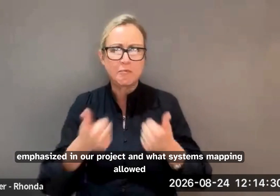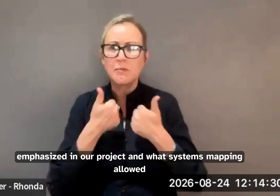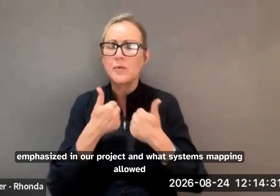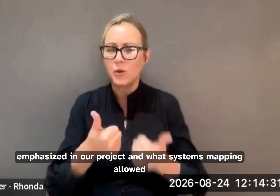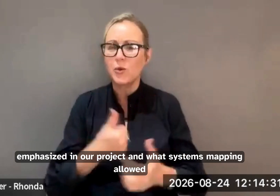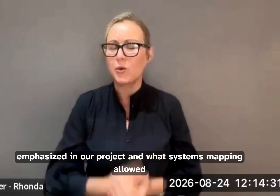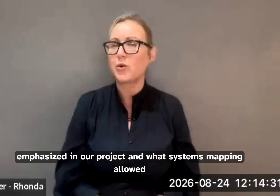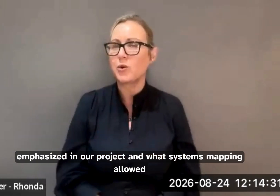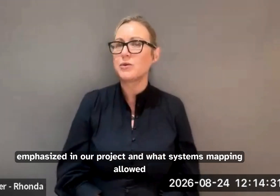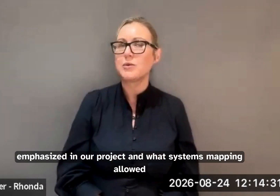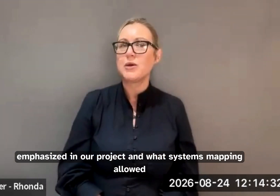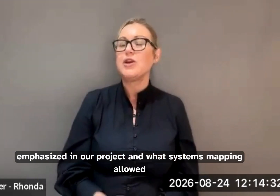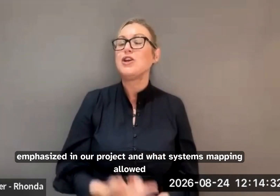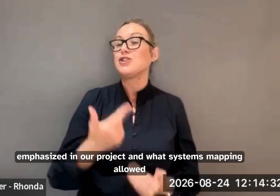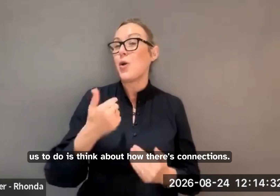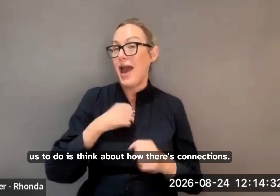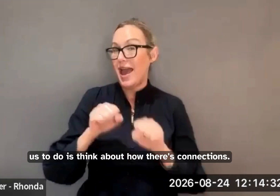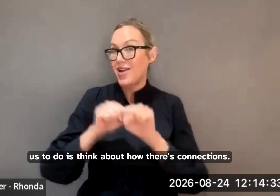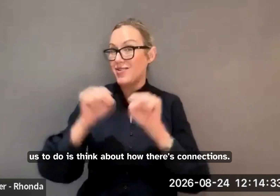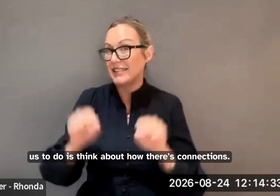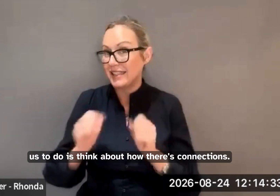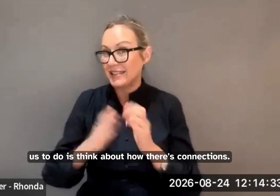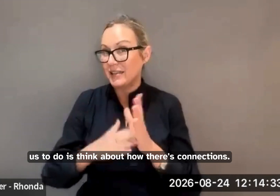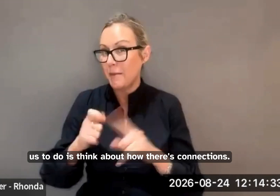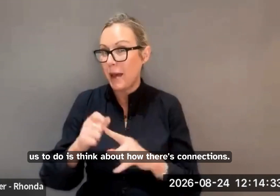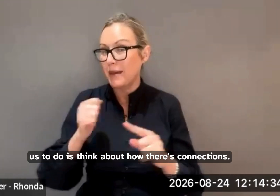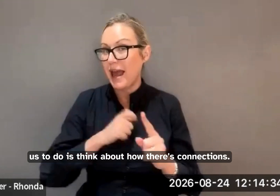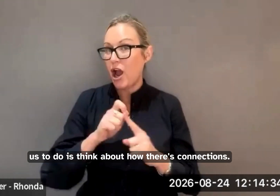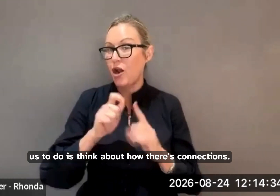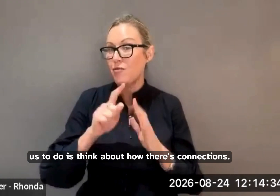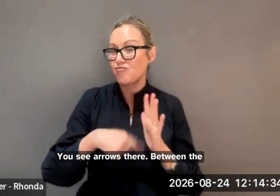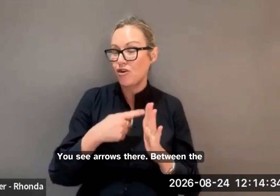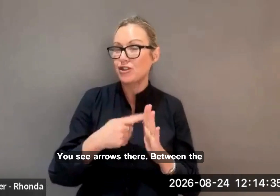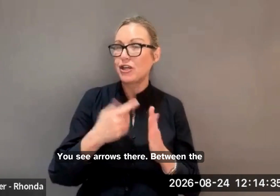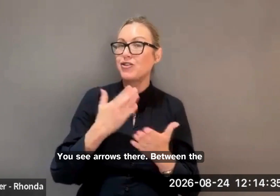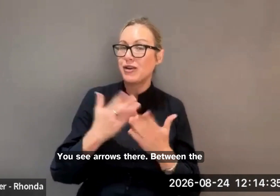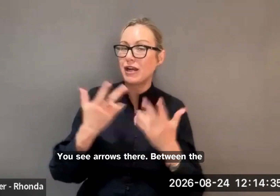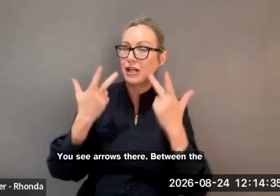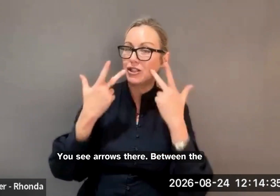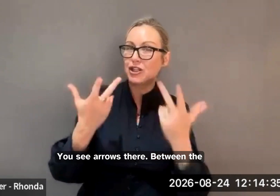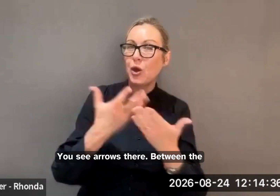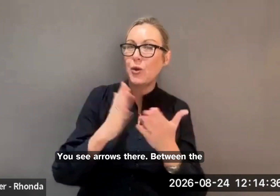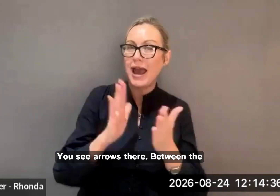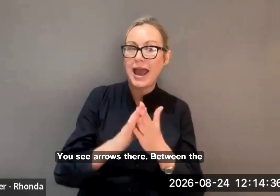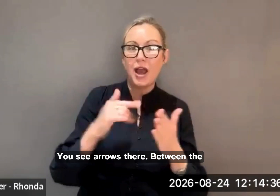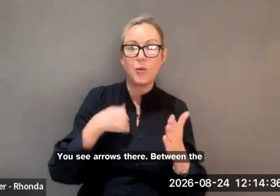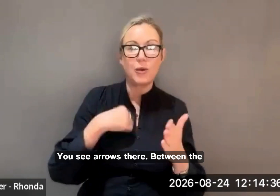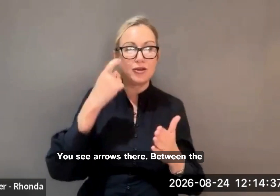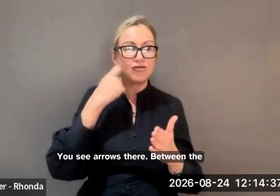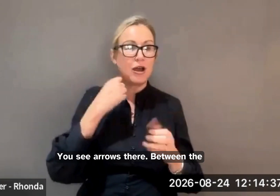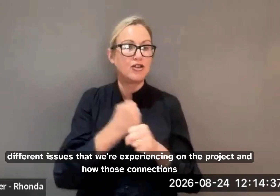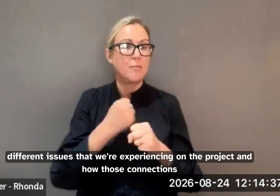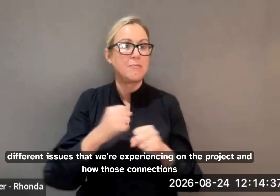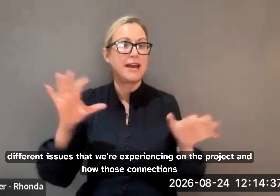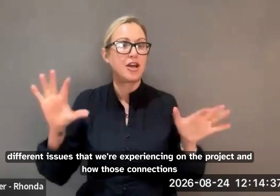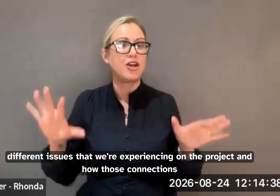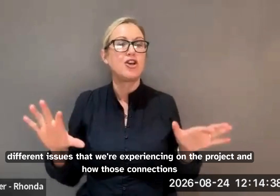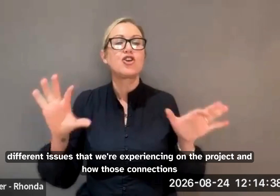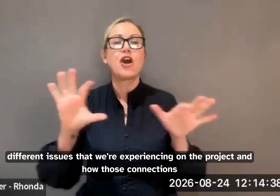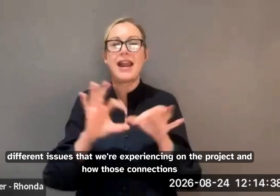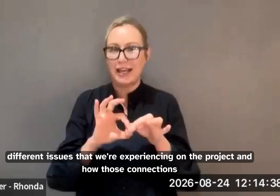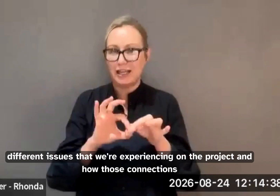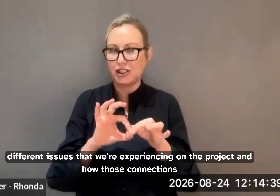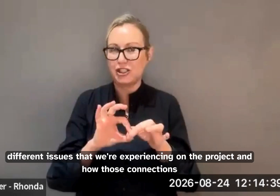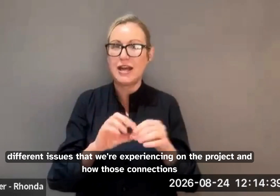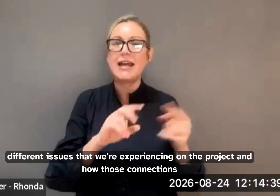in our project and what systems mapping allowed us to do is think about how there's connections, you see arrows there, between the different issues